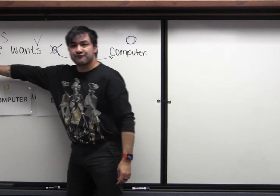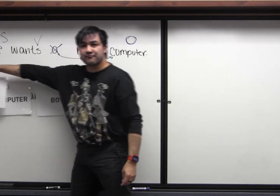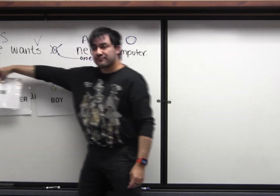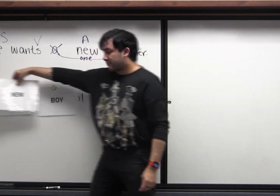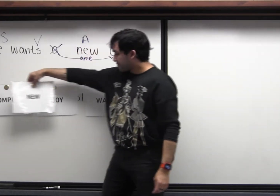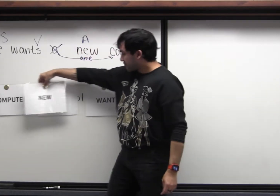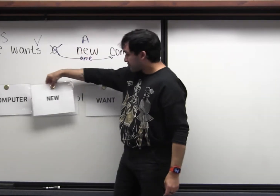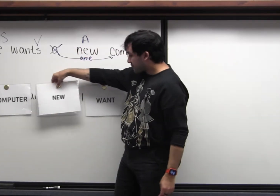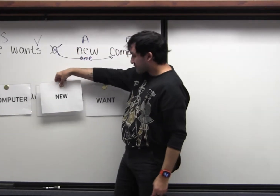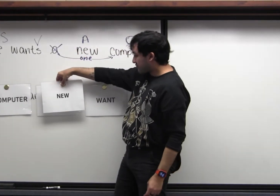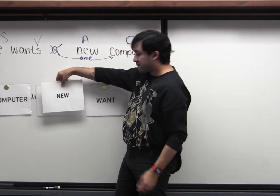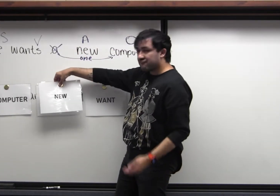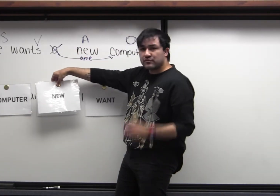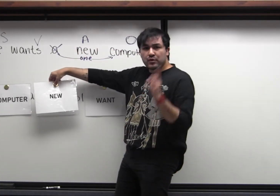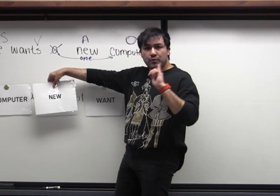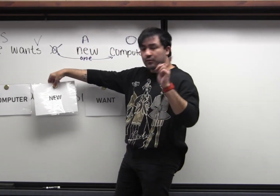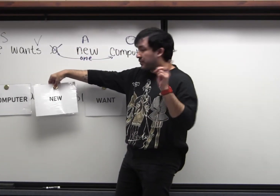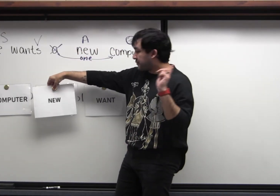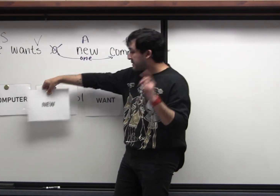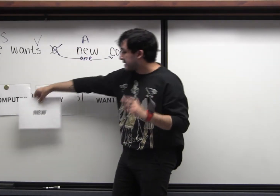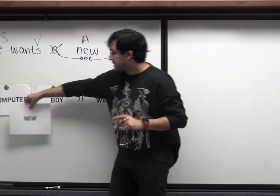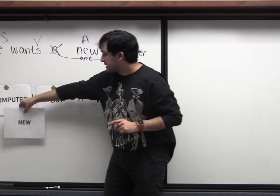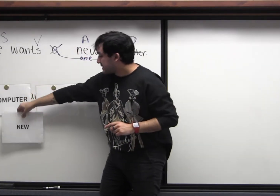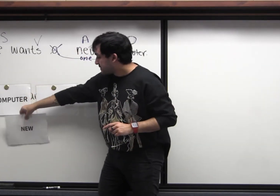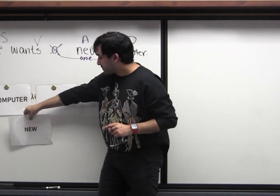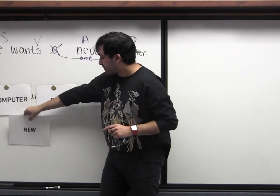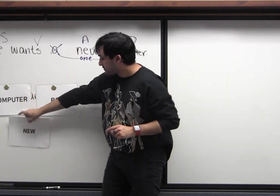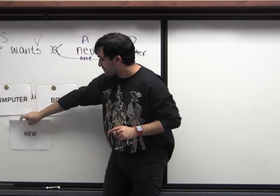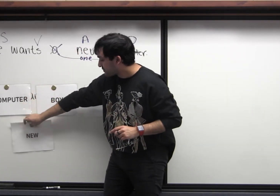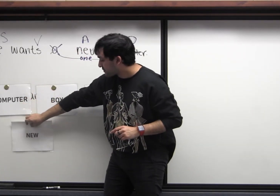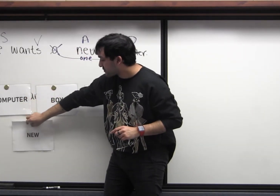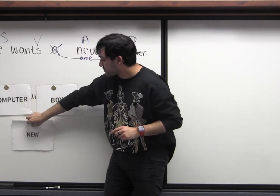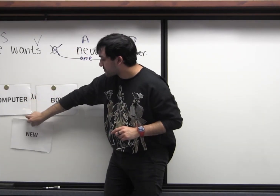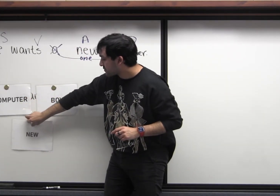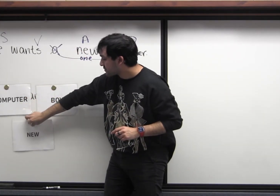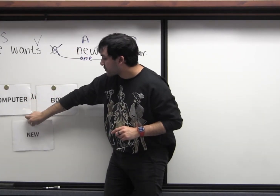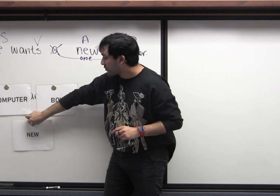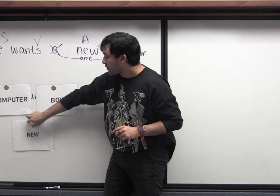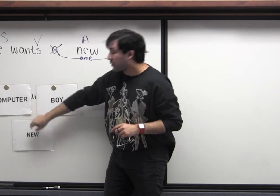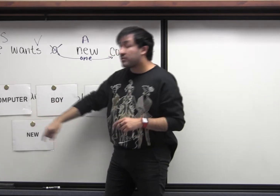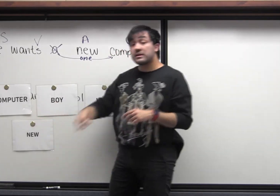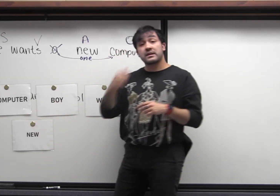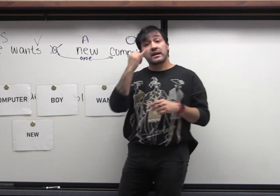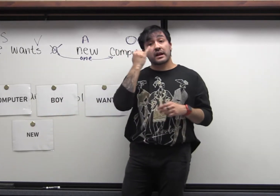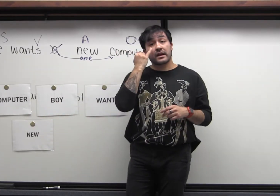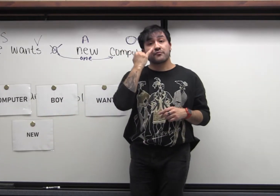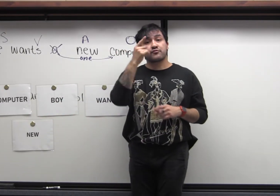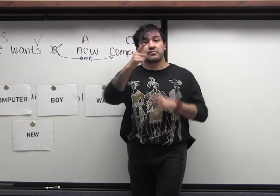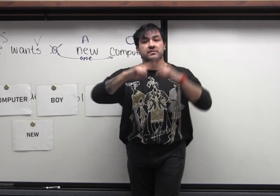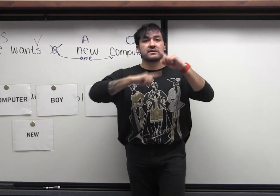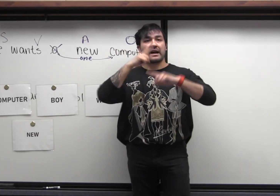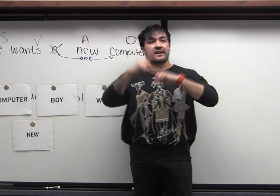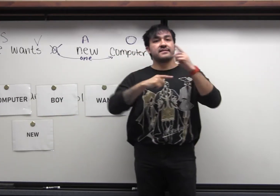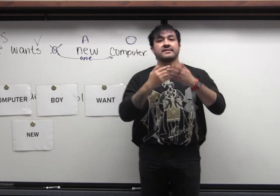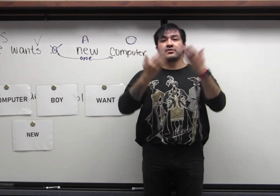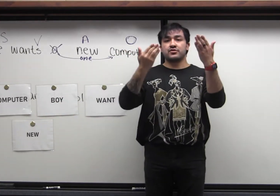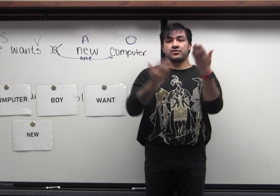here or should we put it here and slide over boy and want? So let's go ahead and just put it right there for now. So if you